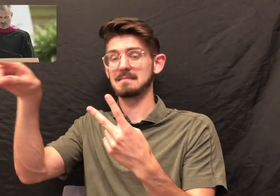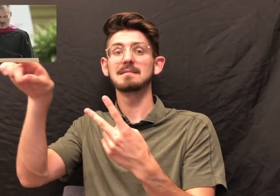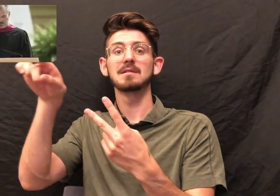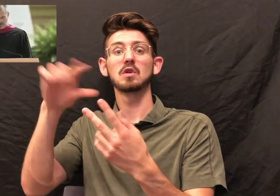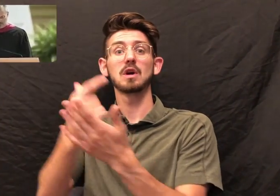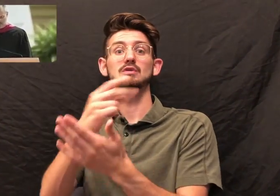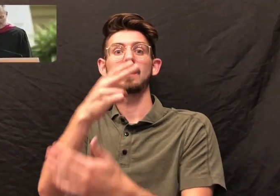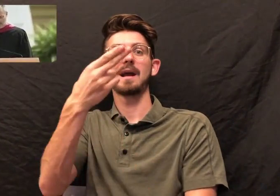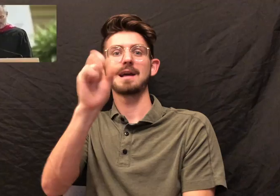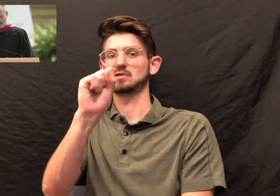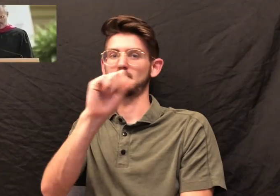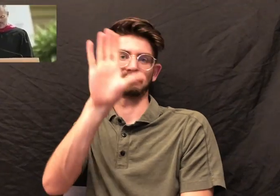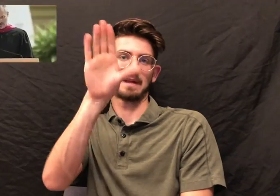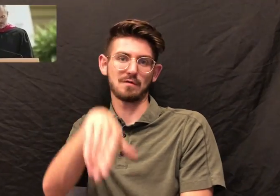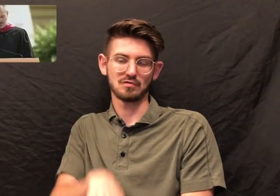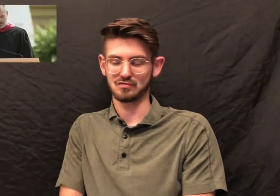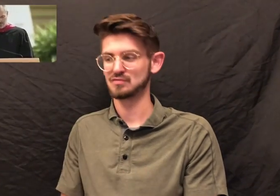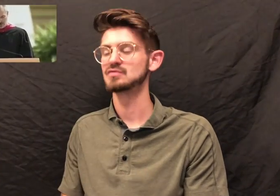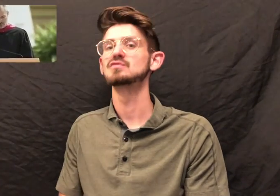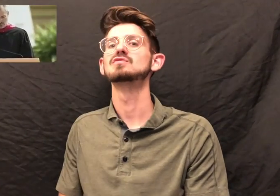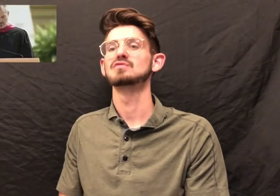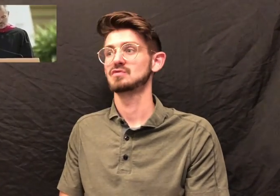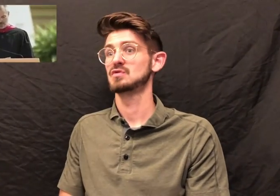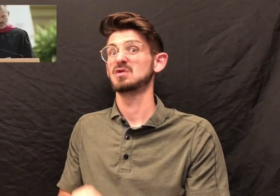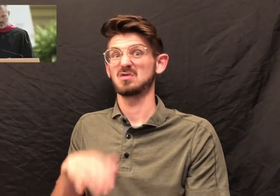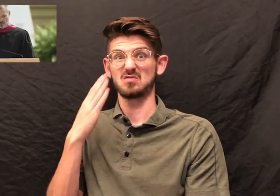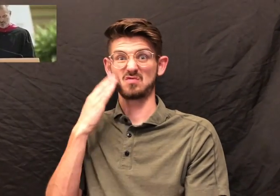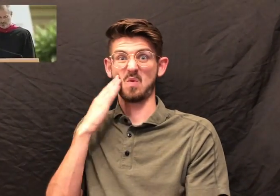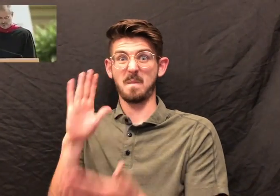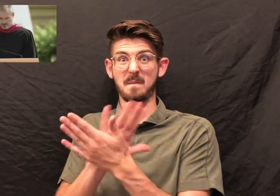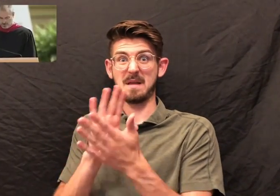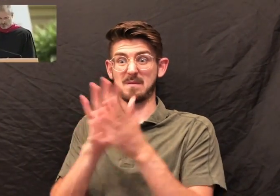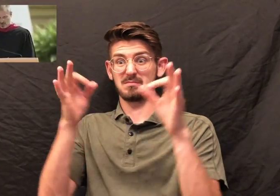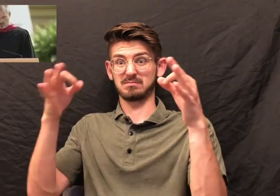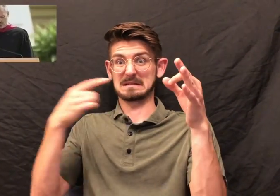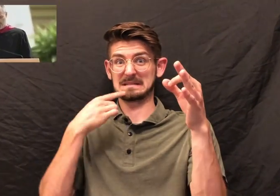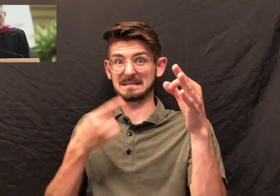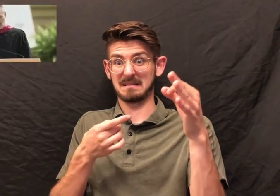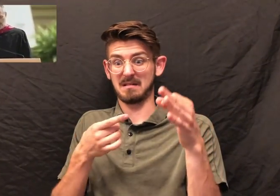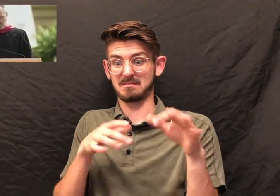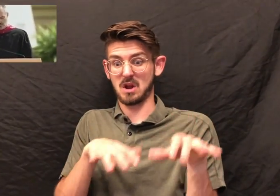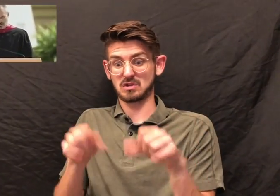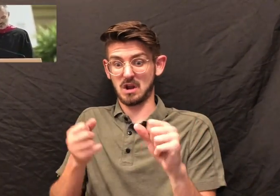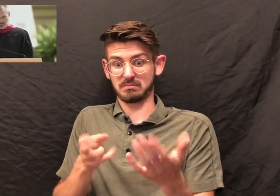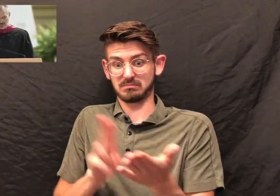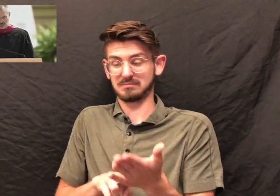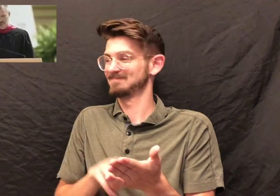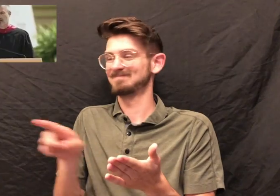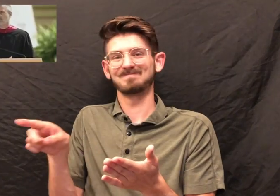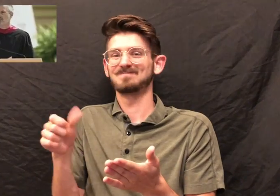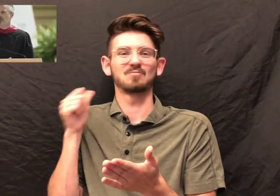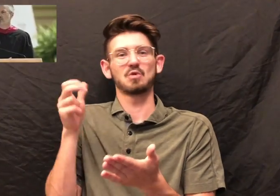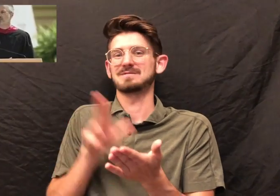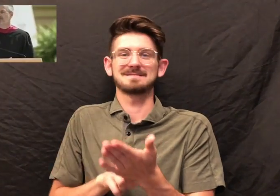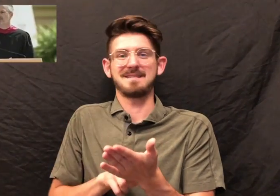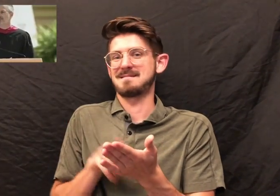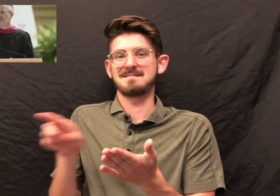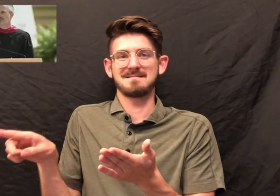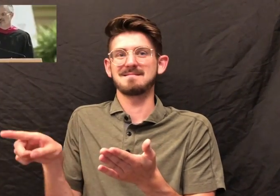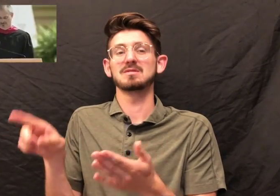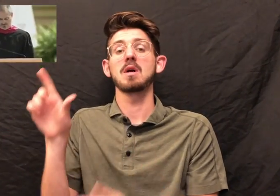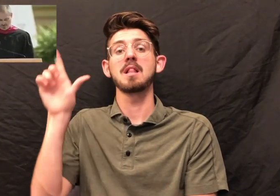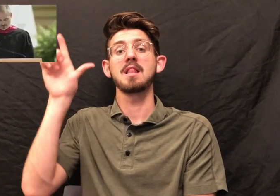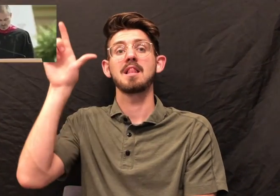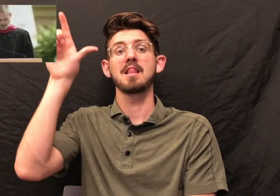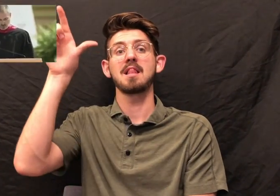school. She refused to sign the final adoption papers. She only relented a few months later when my